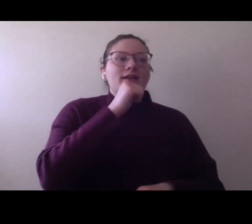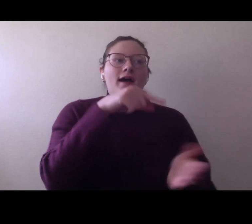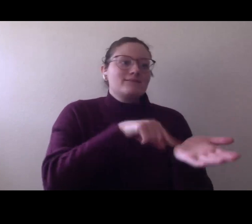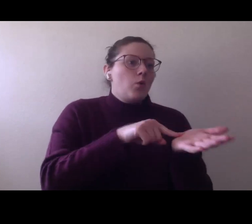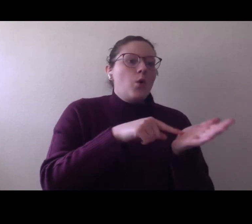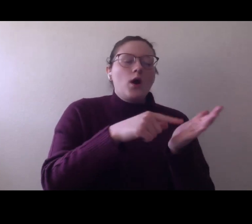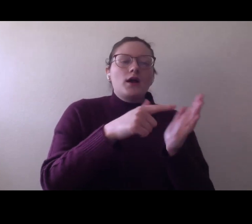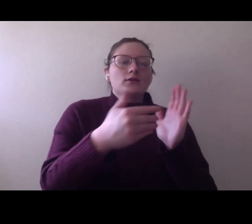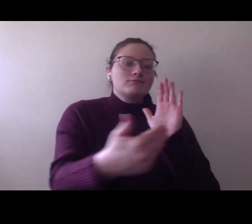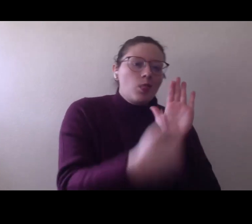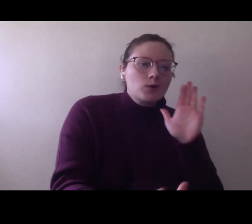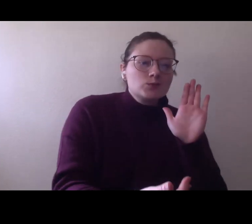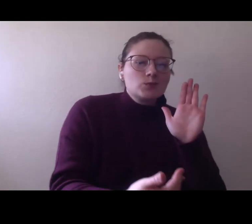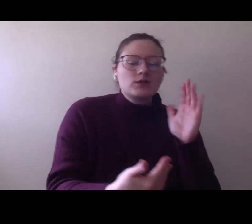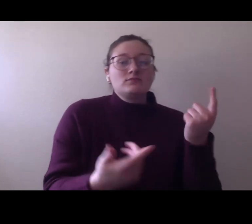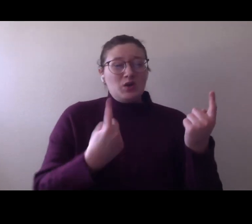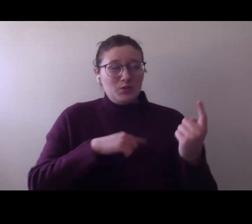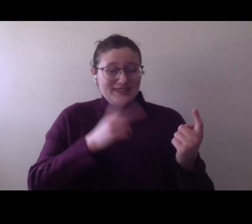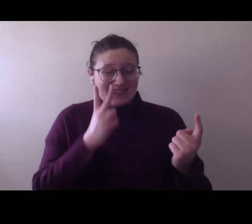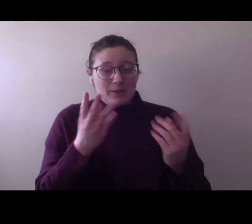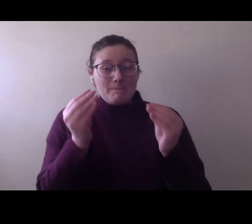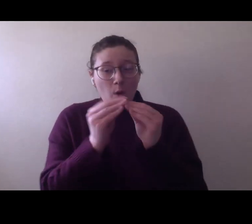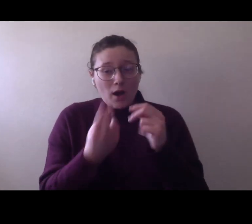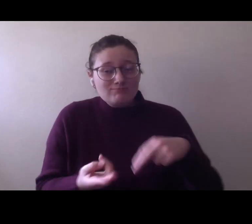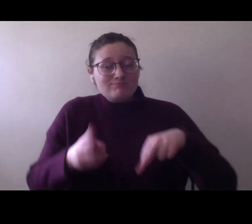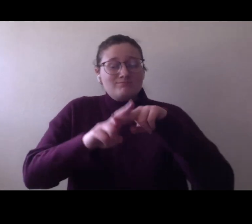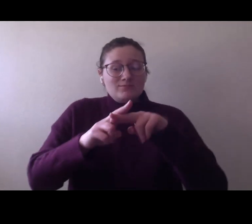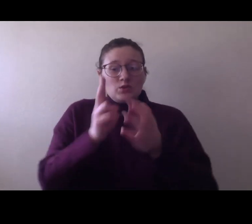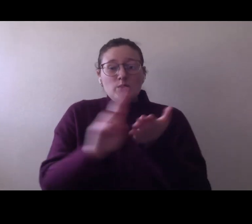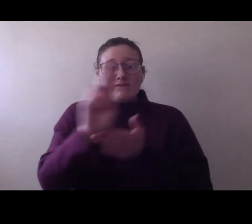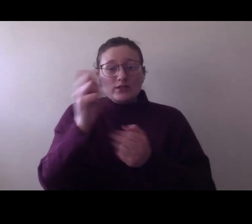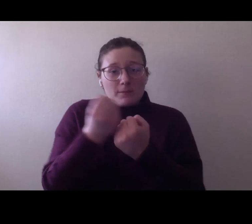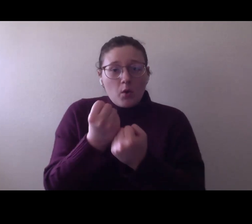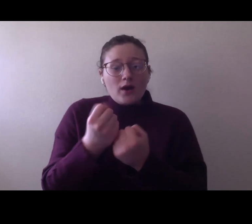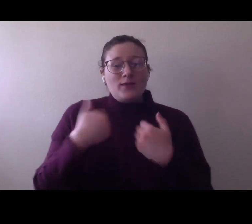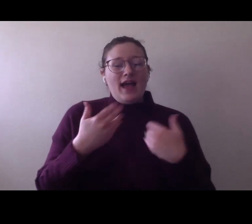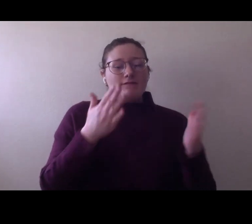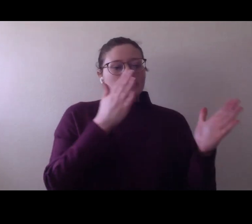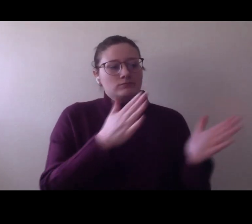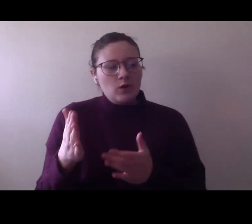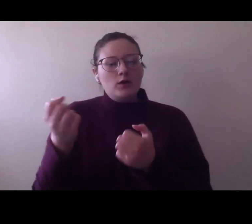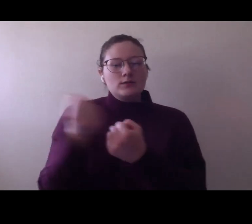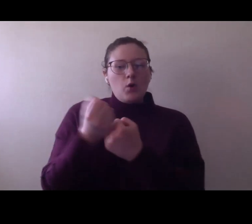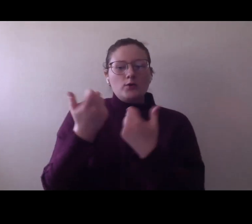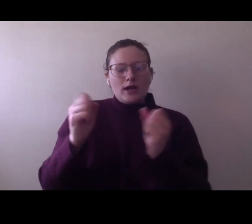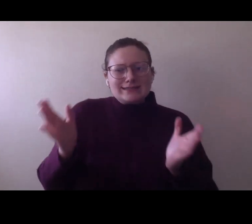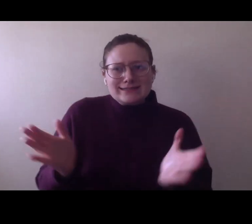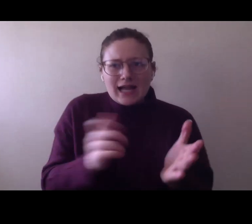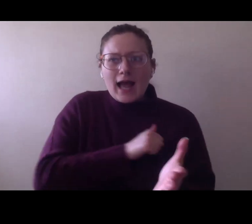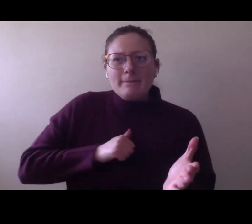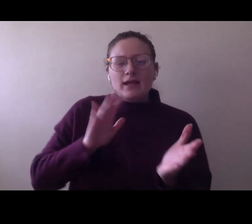we seeing any increase in university support? Is there organized efforts to push university administrators to be